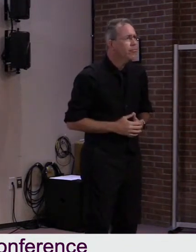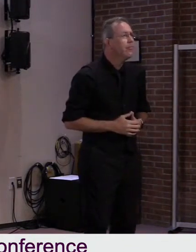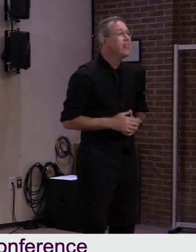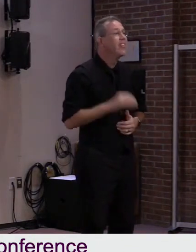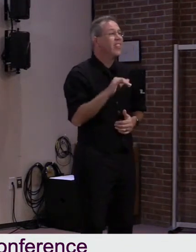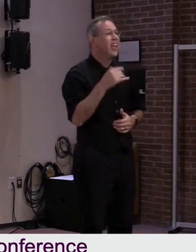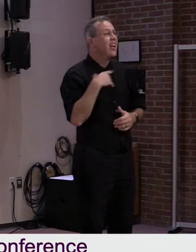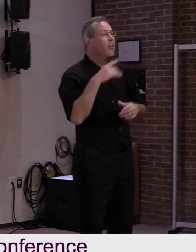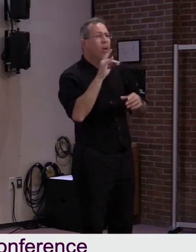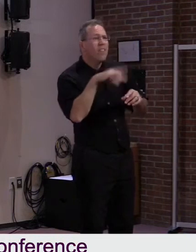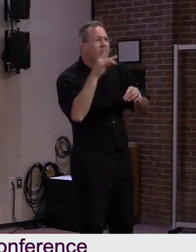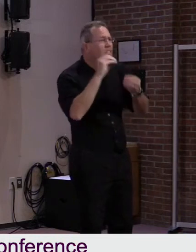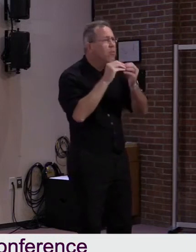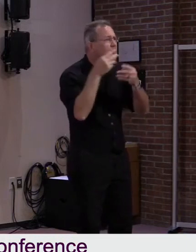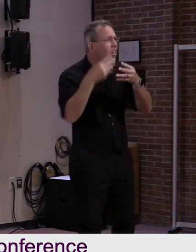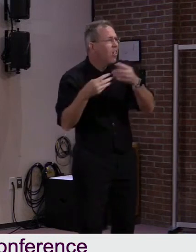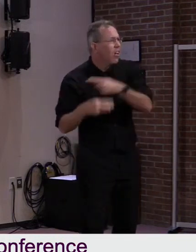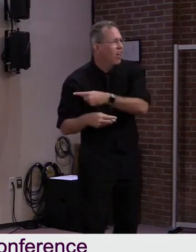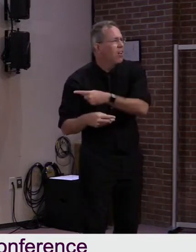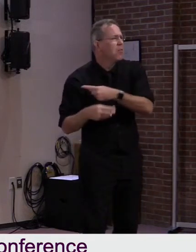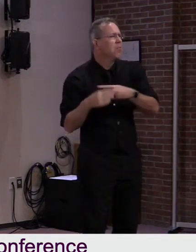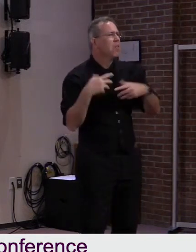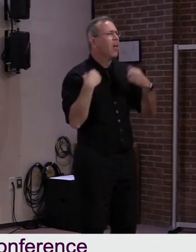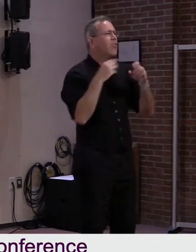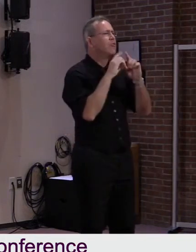Health Department's website, which is